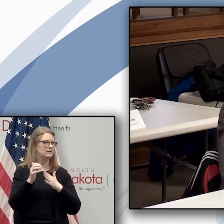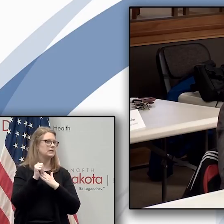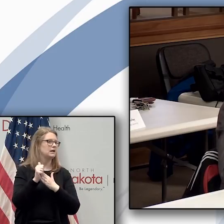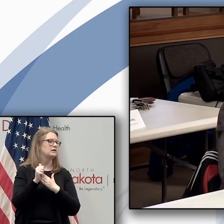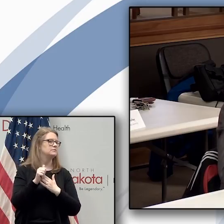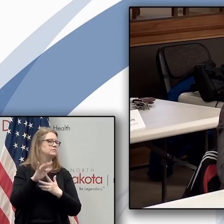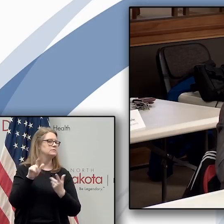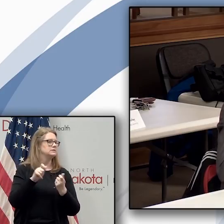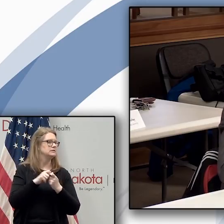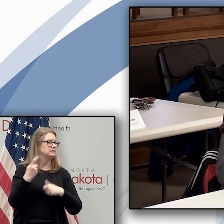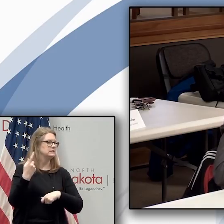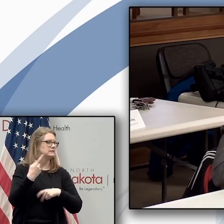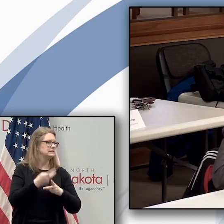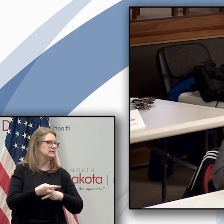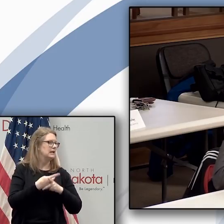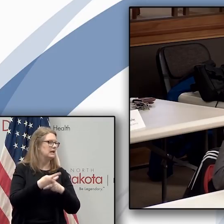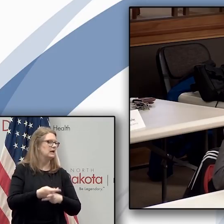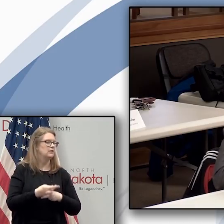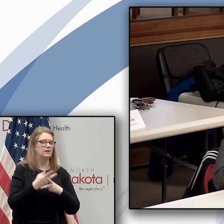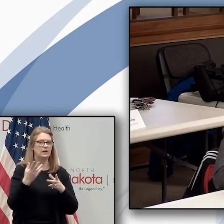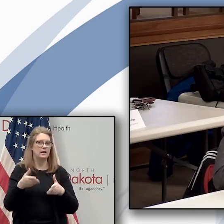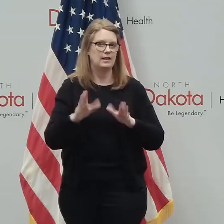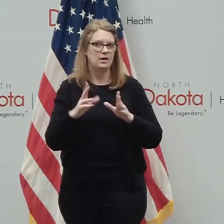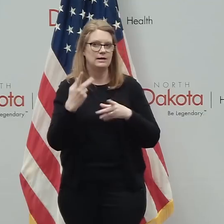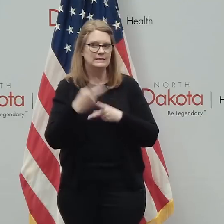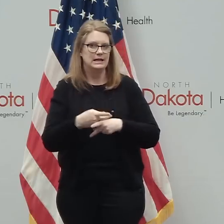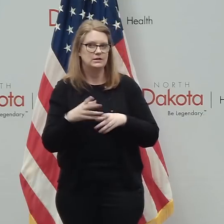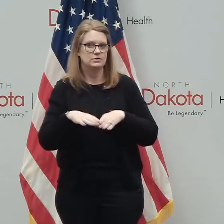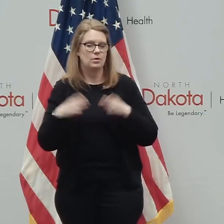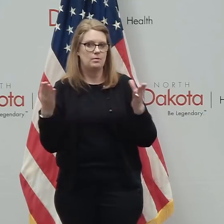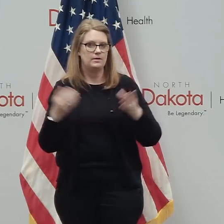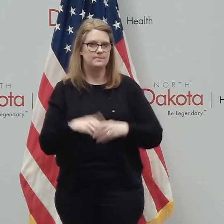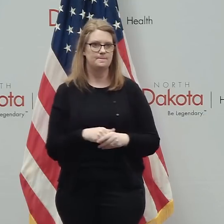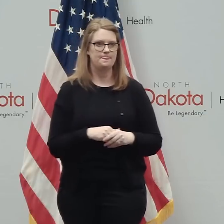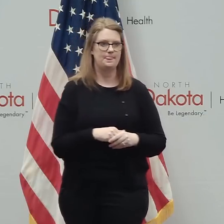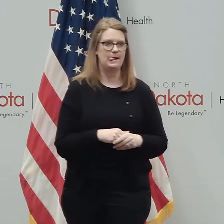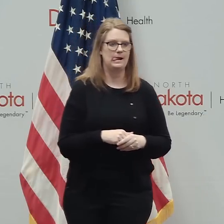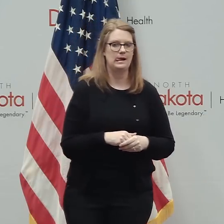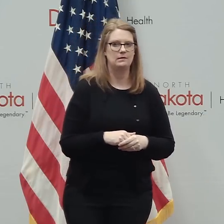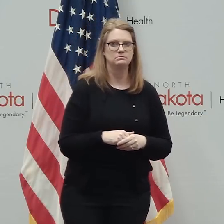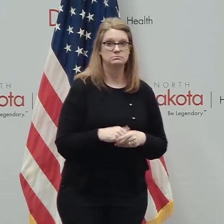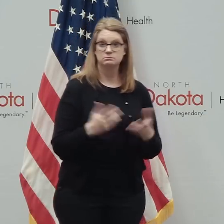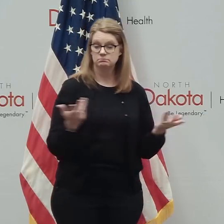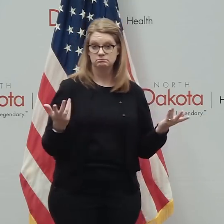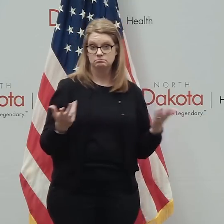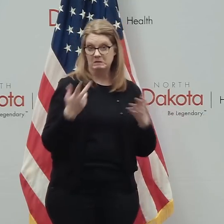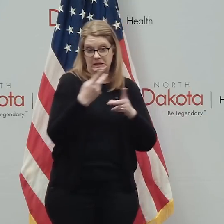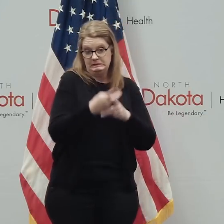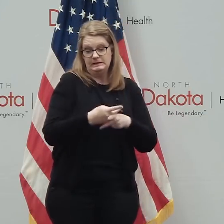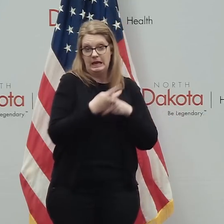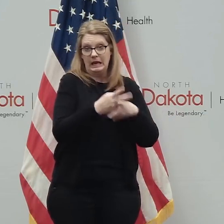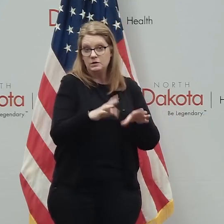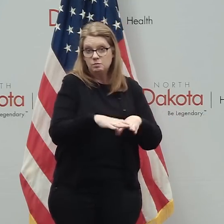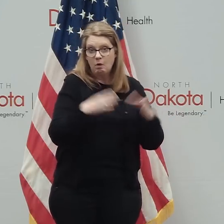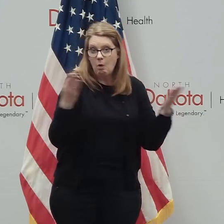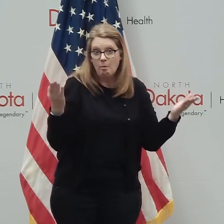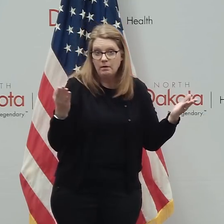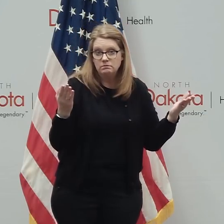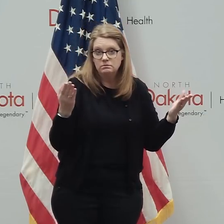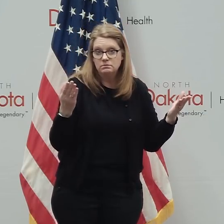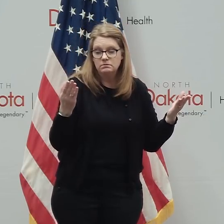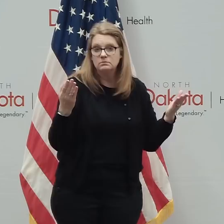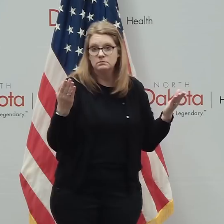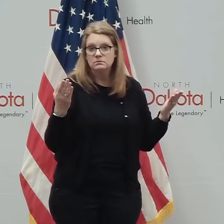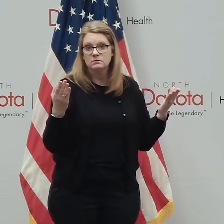certain daycares or allowing some daycares to open up. Well, of course, we allowed daycares to stay open through the whole process.